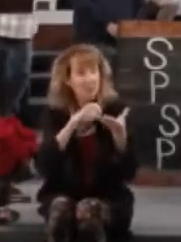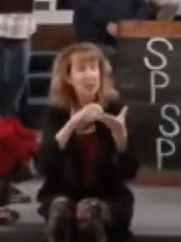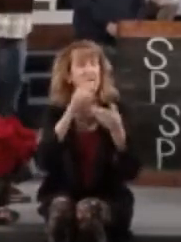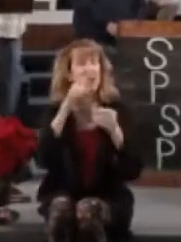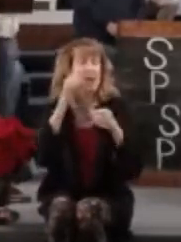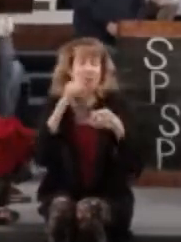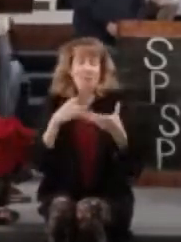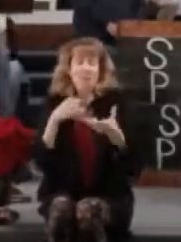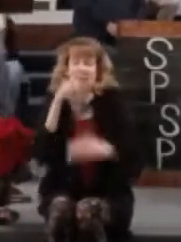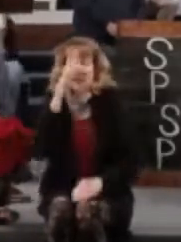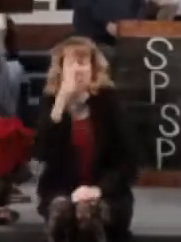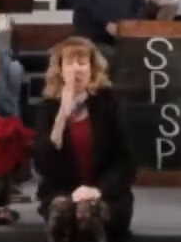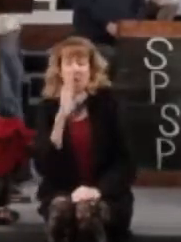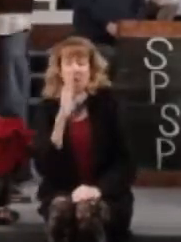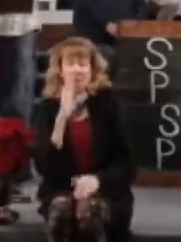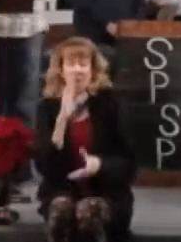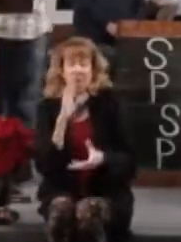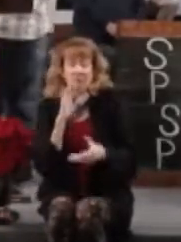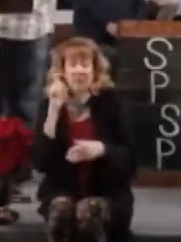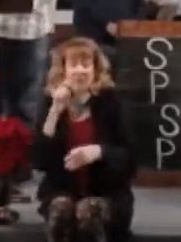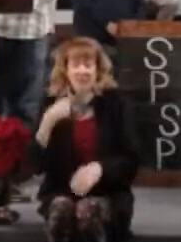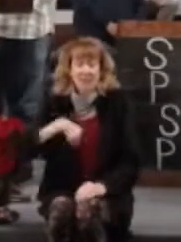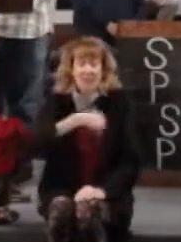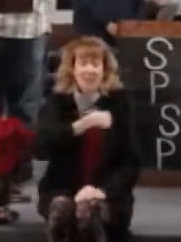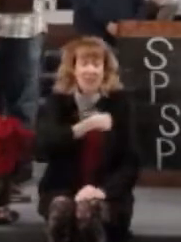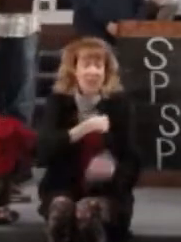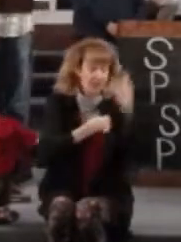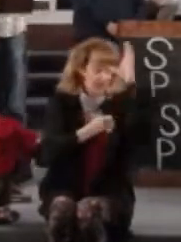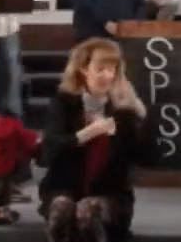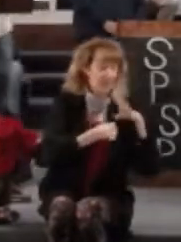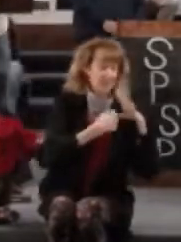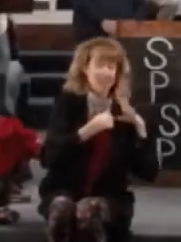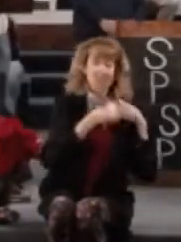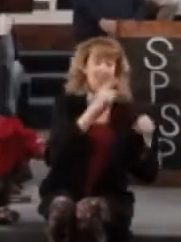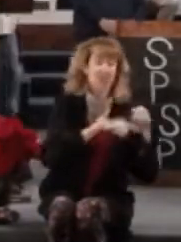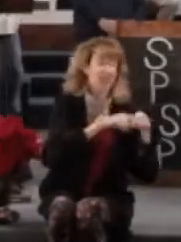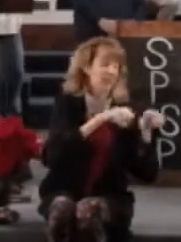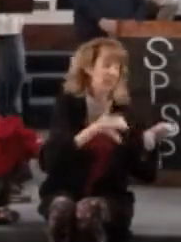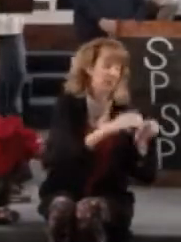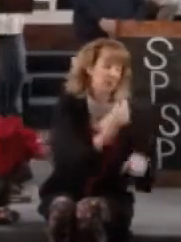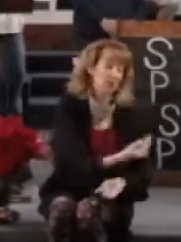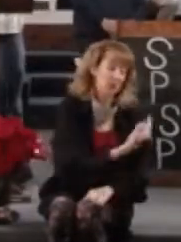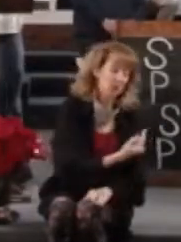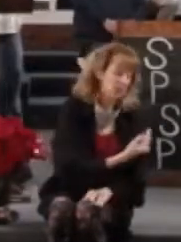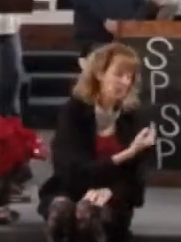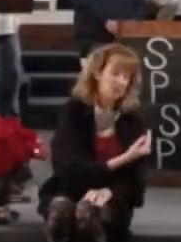He could not do that alone. He even said that he has missionary teams that come in and help him.